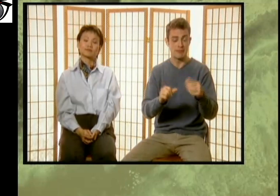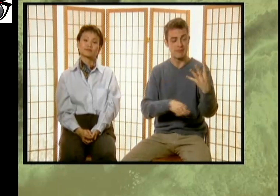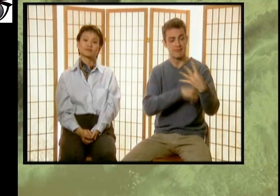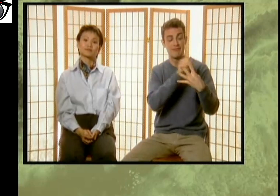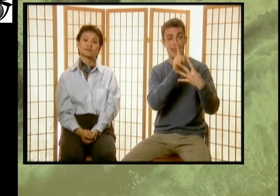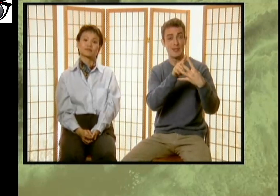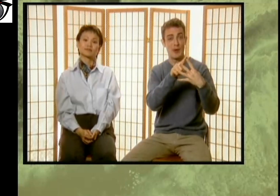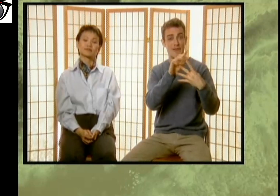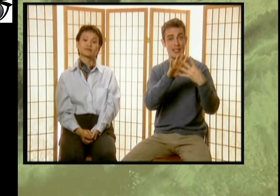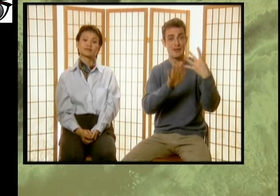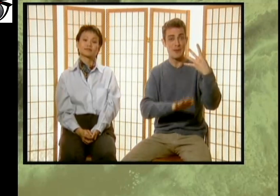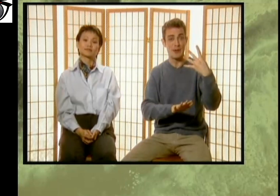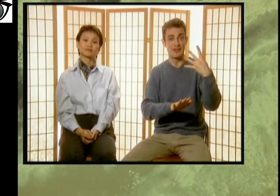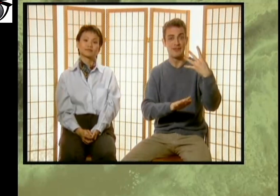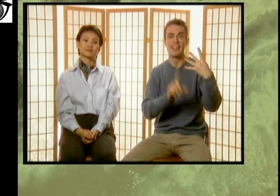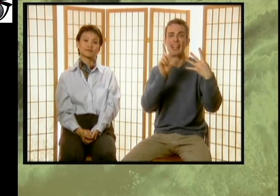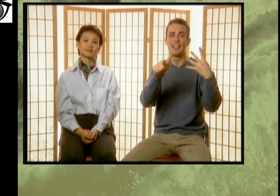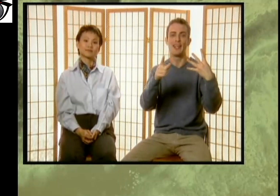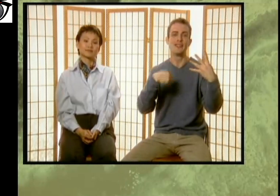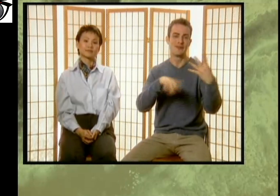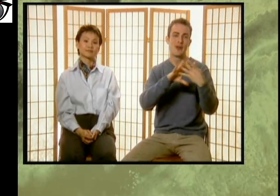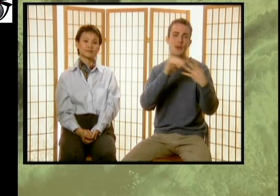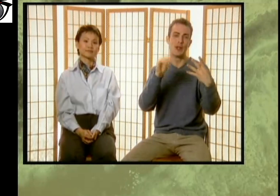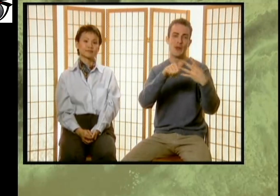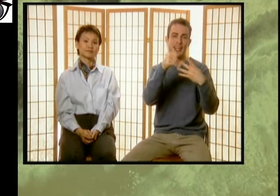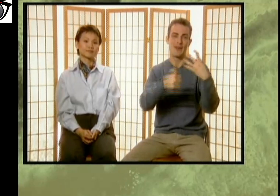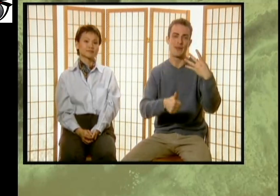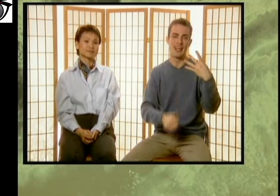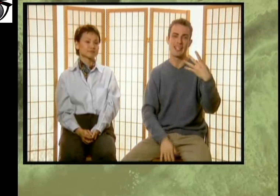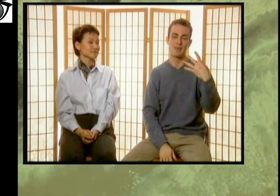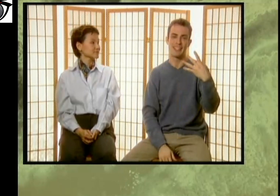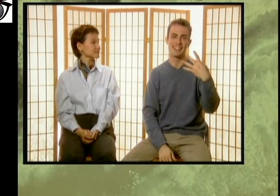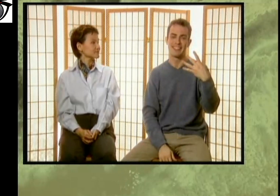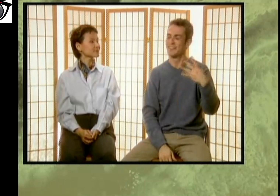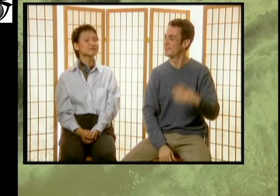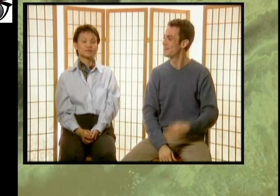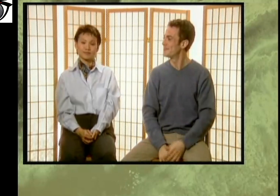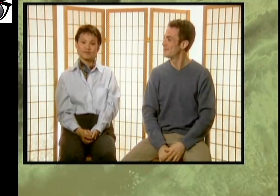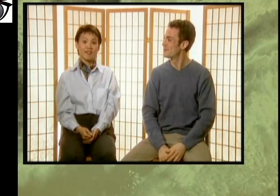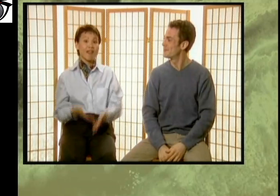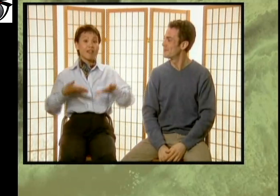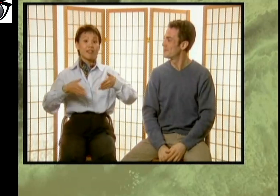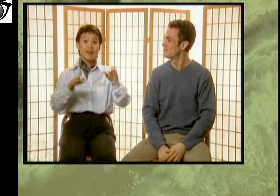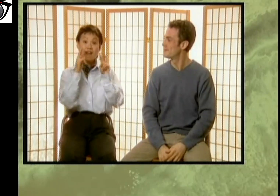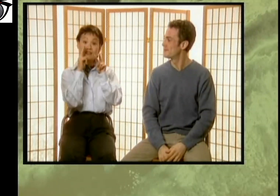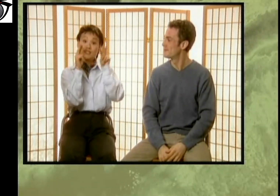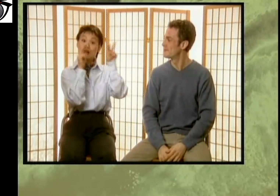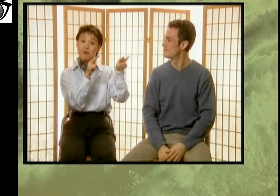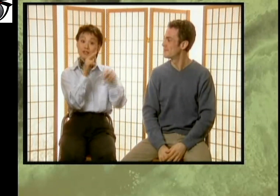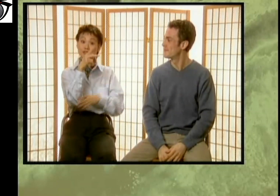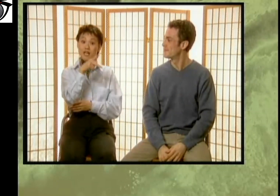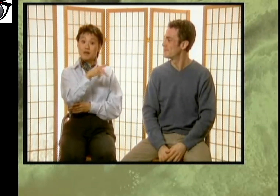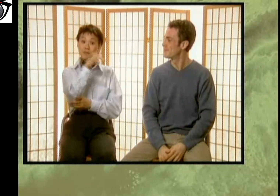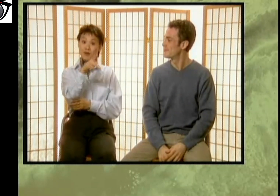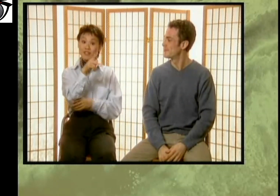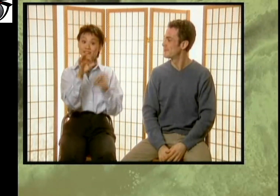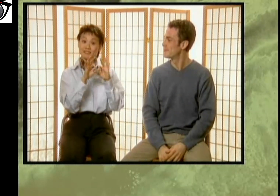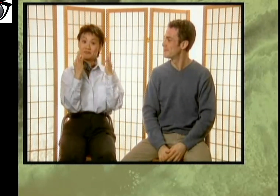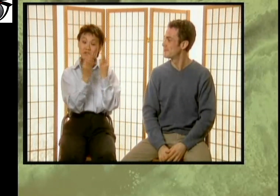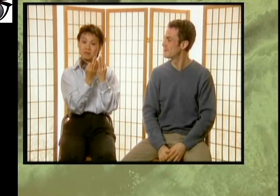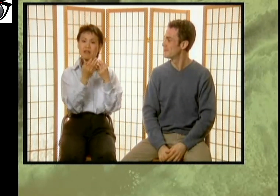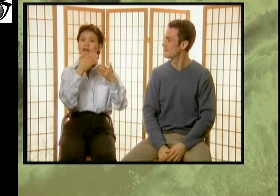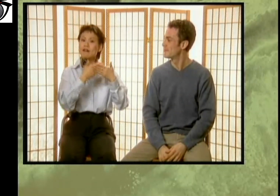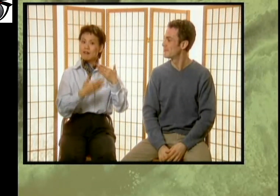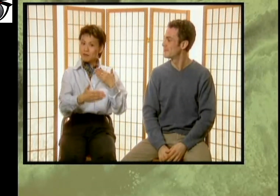shape is one of these 4. Later, we'll learn the other 3 aspects. Now let's watch the